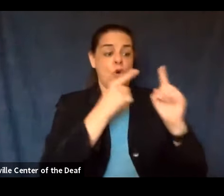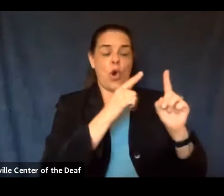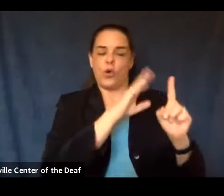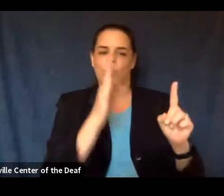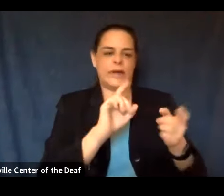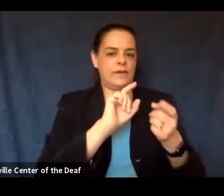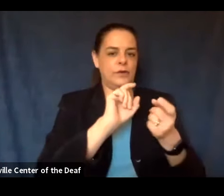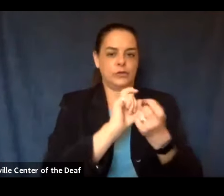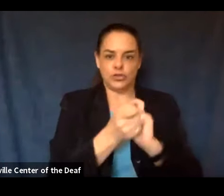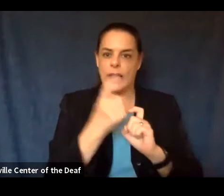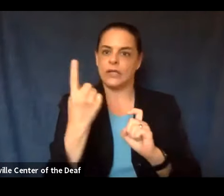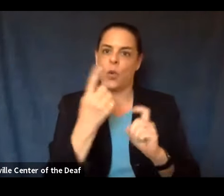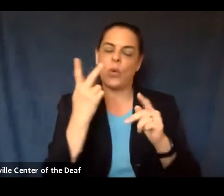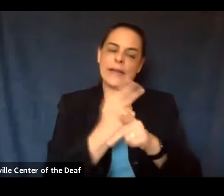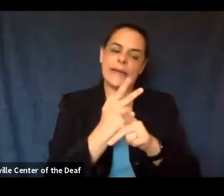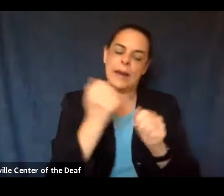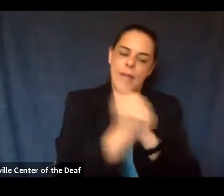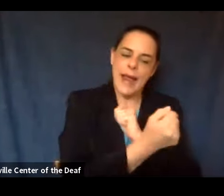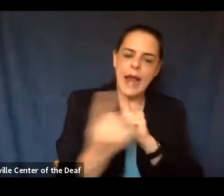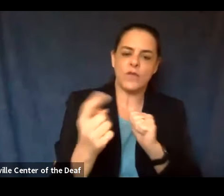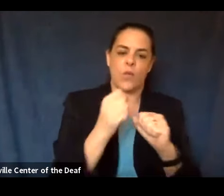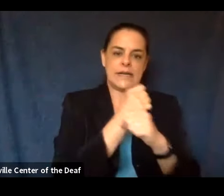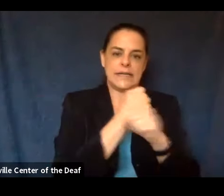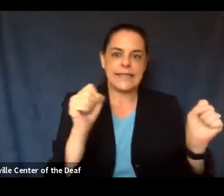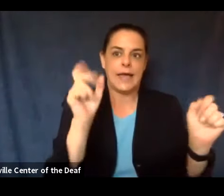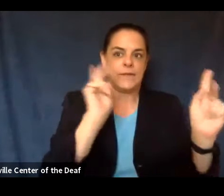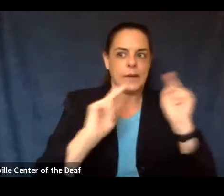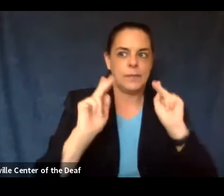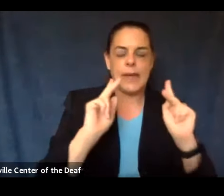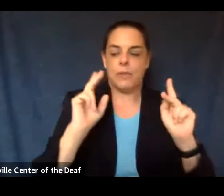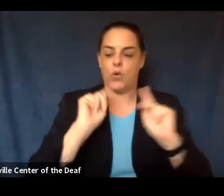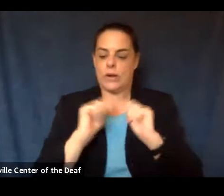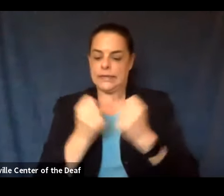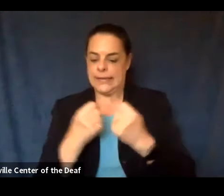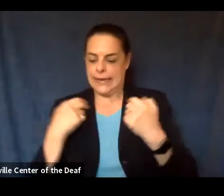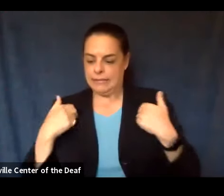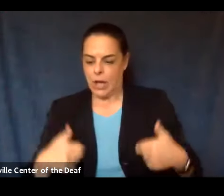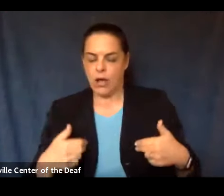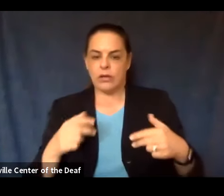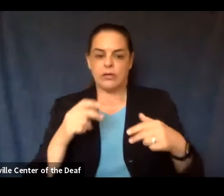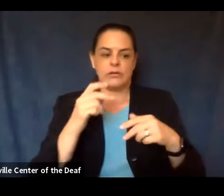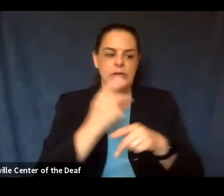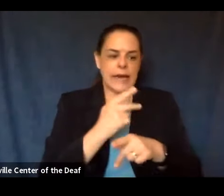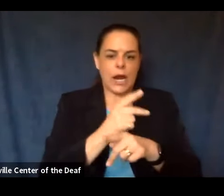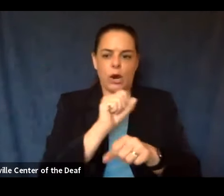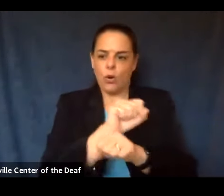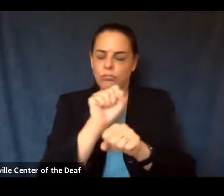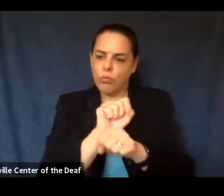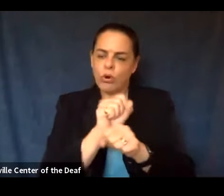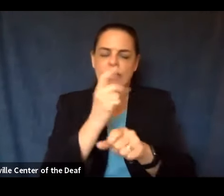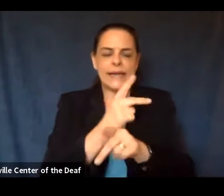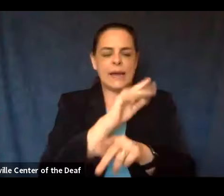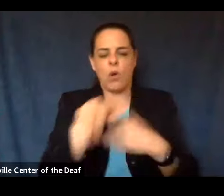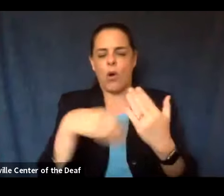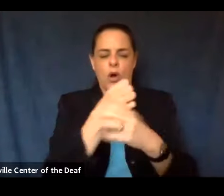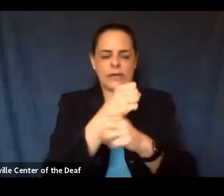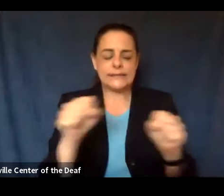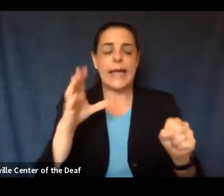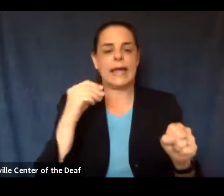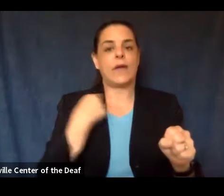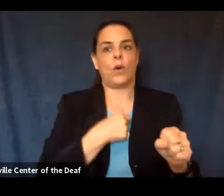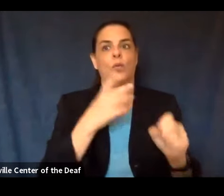safe, and we will always strive as collective healthcare systems to offer the highest quality of care to all East